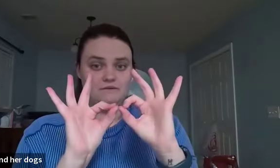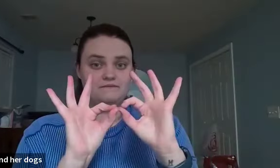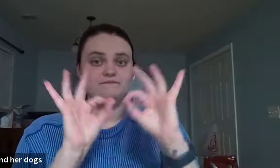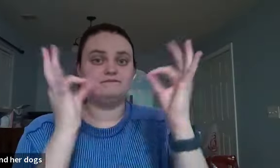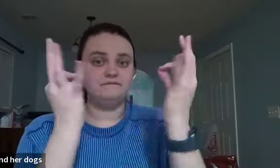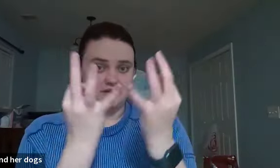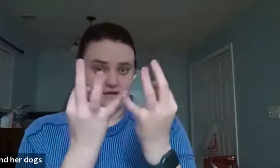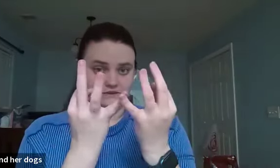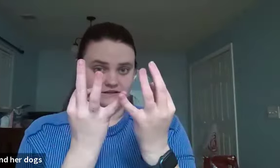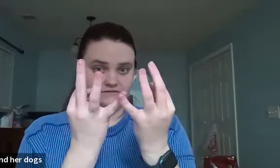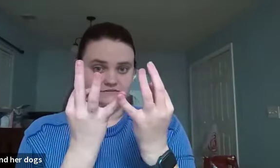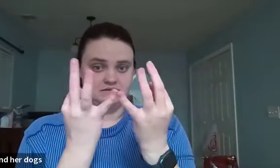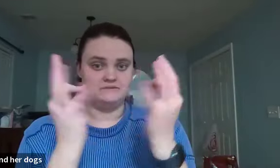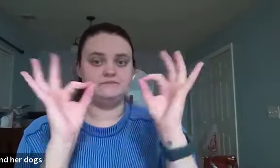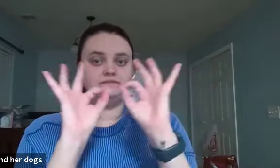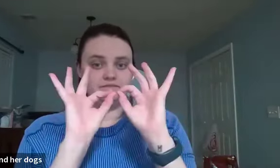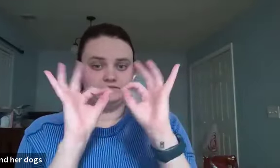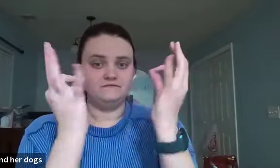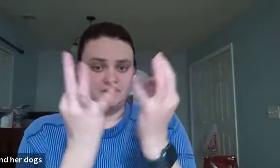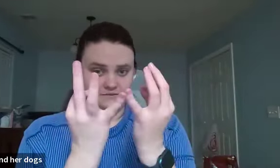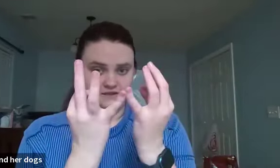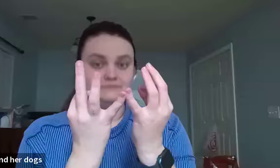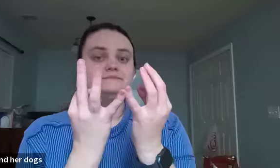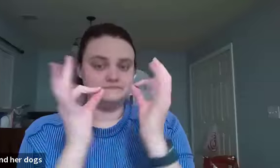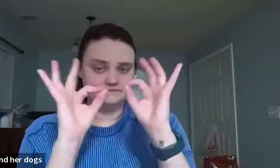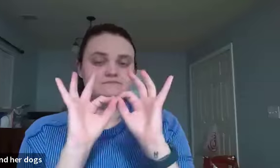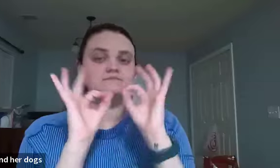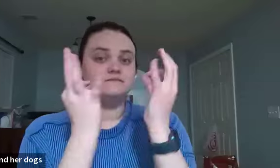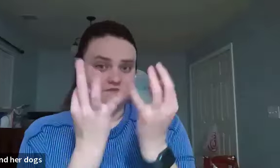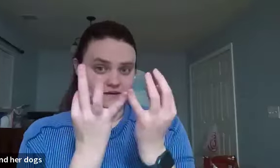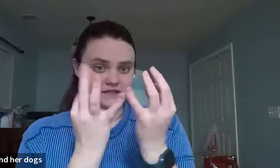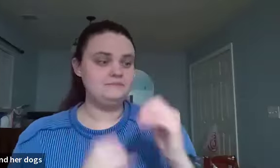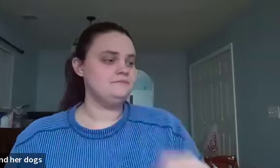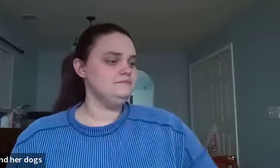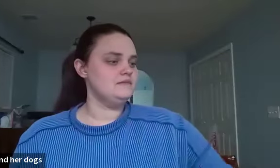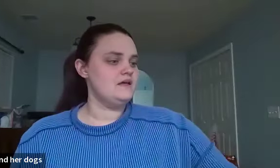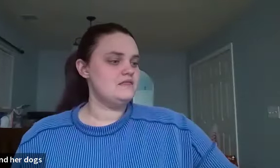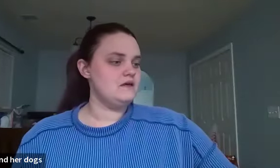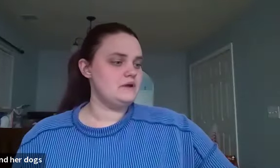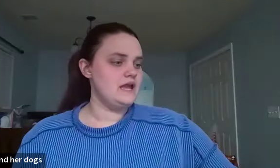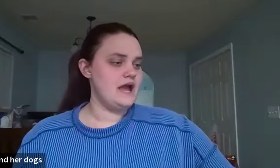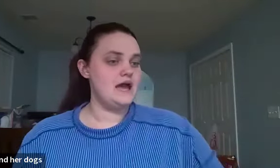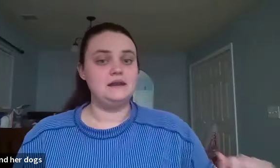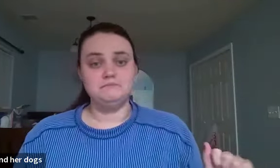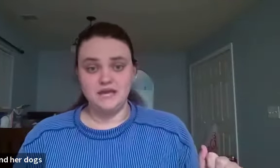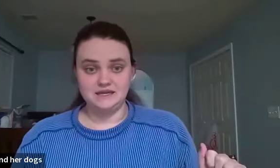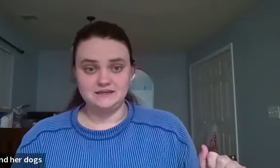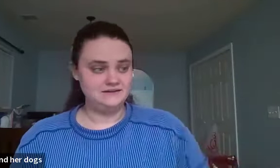So family, family, family. Then we had